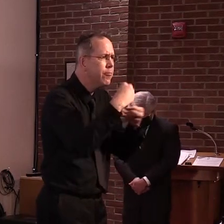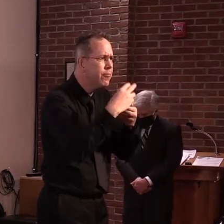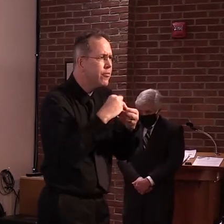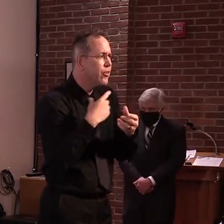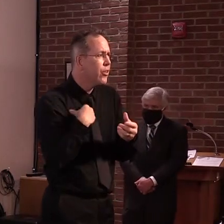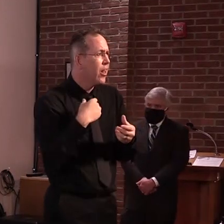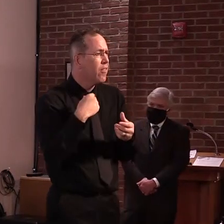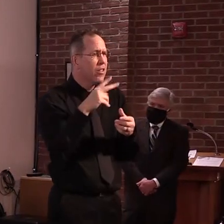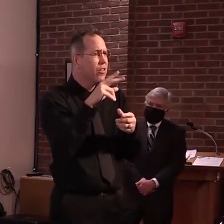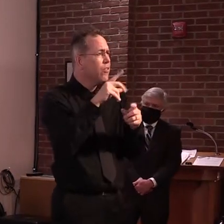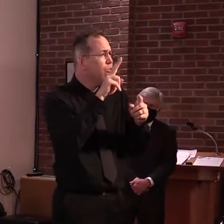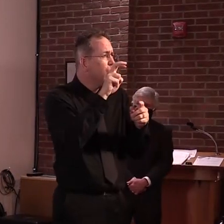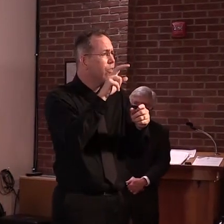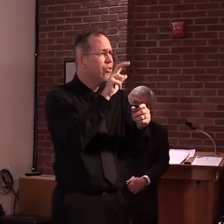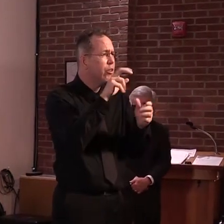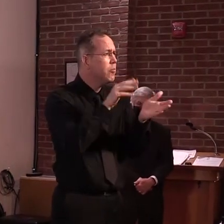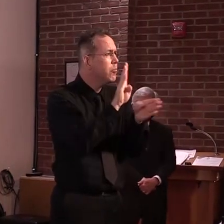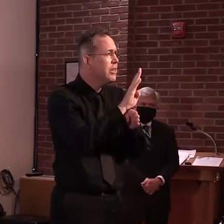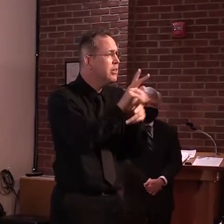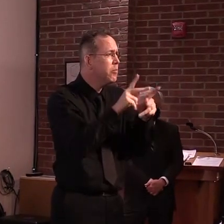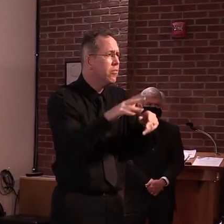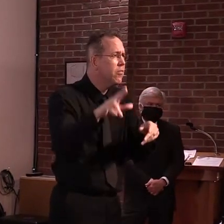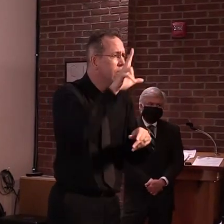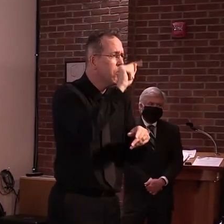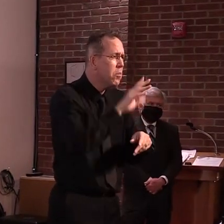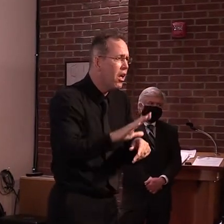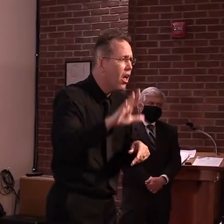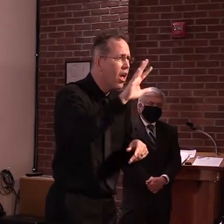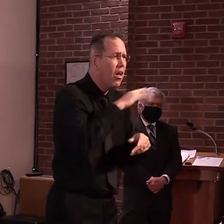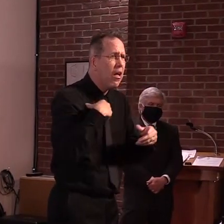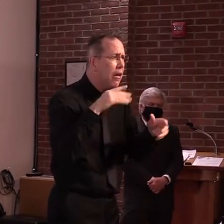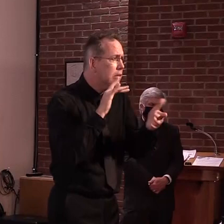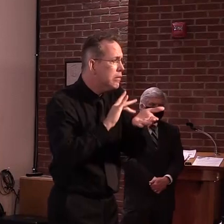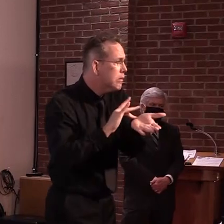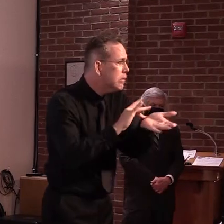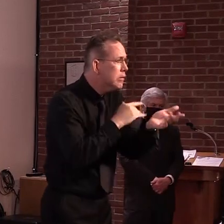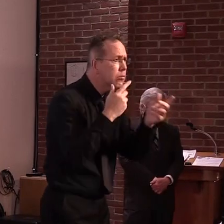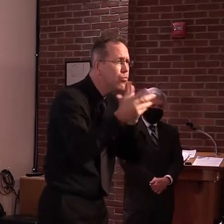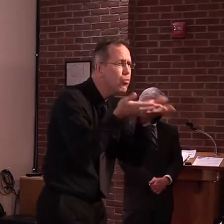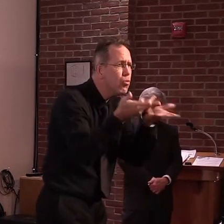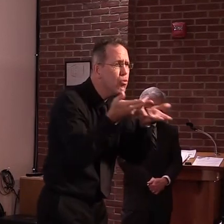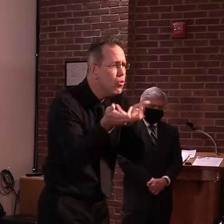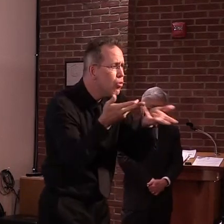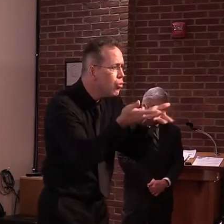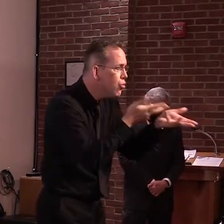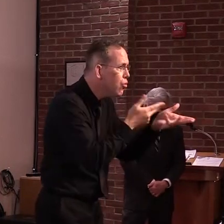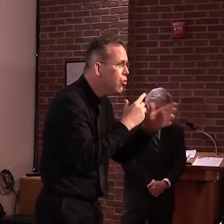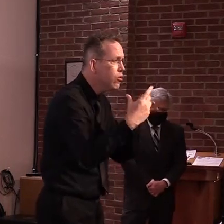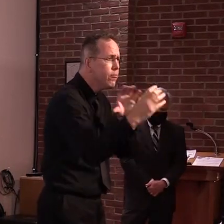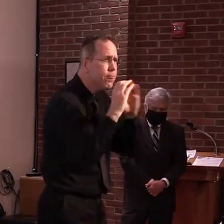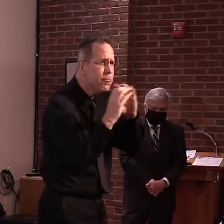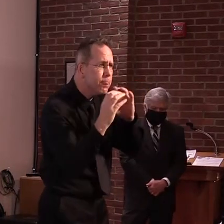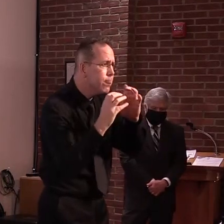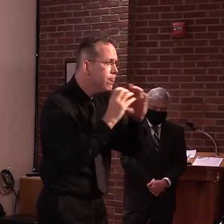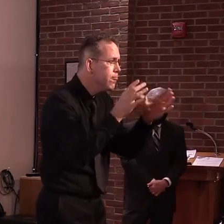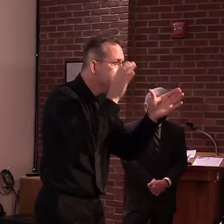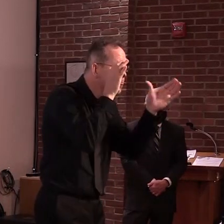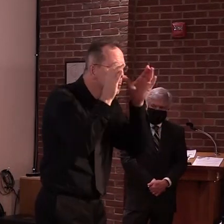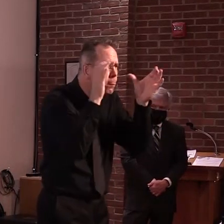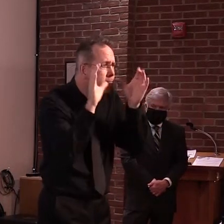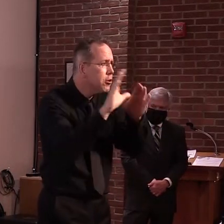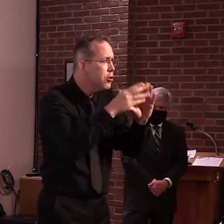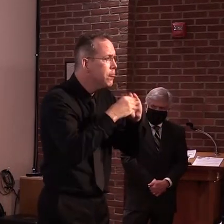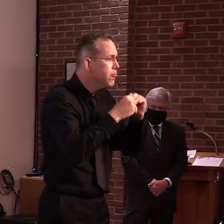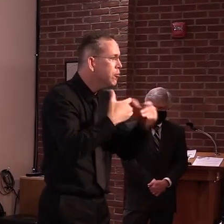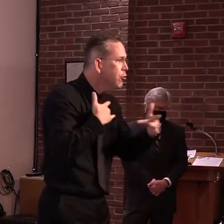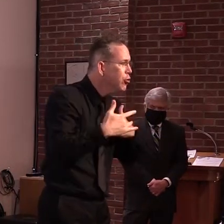in various sectors of our economy and those hardest hit by the COVID crisis. The resulting plan was intended